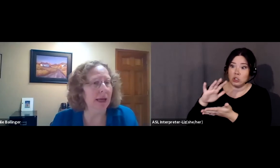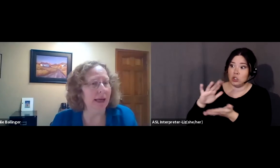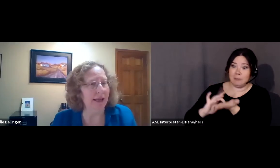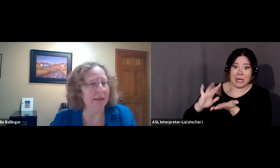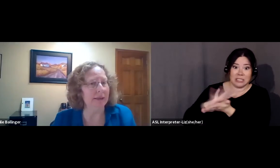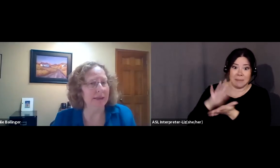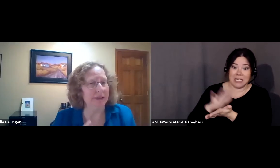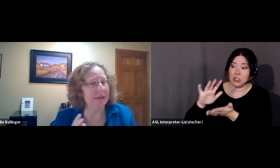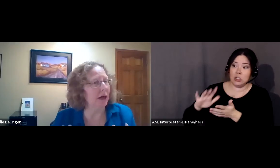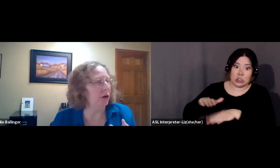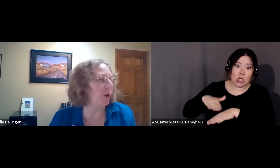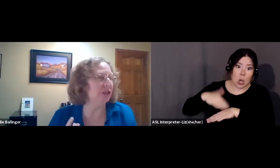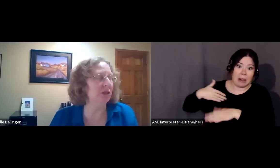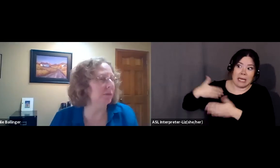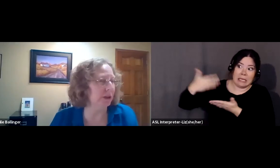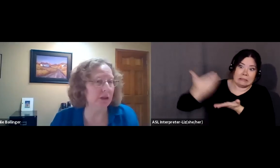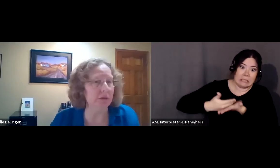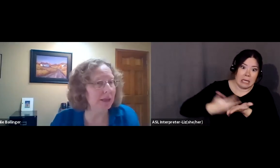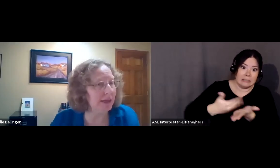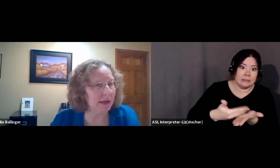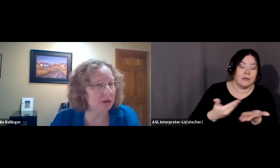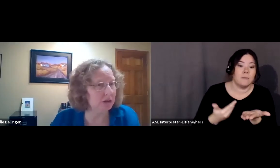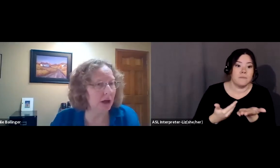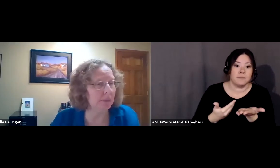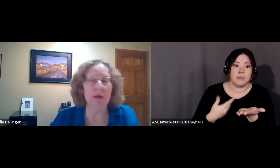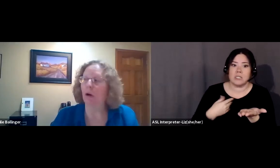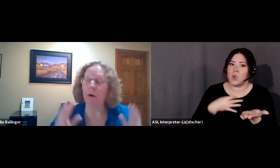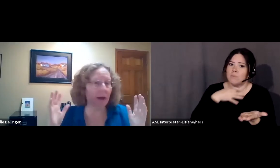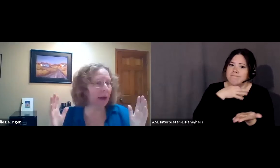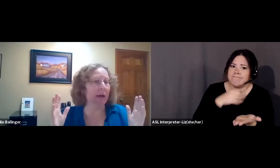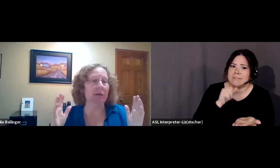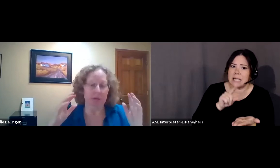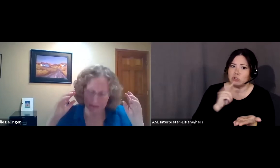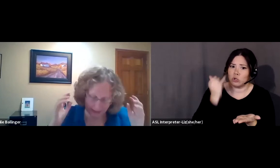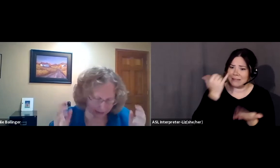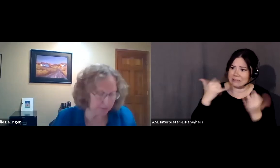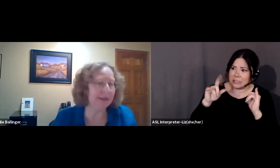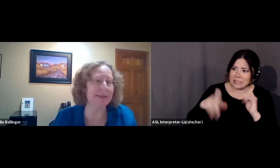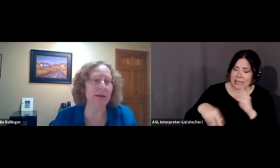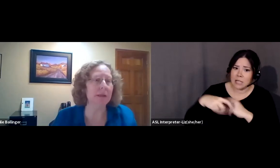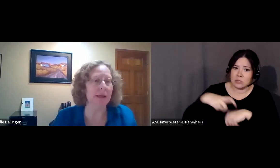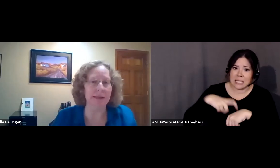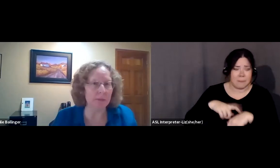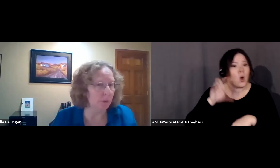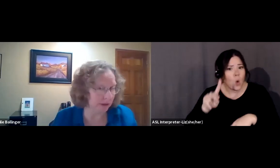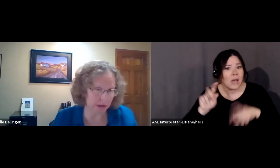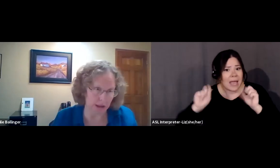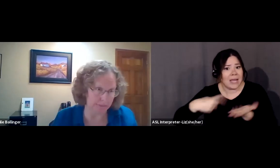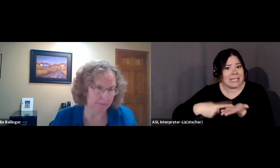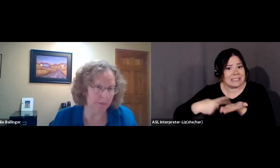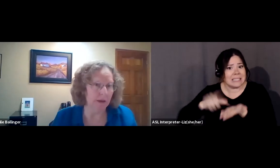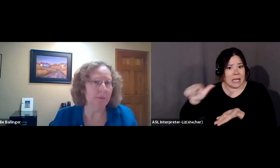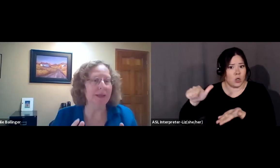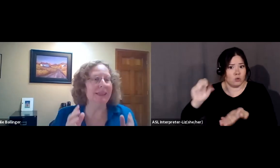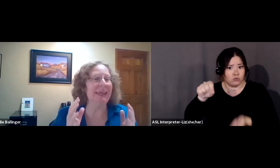in, and it's a question of whether you need that extra time. Okay, that can be examined at that point in